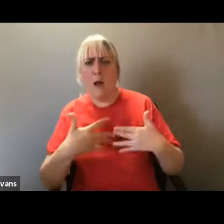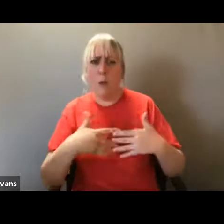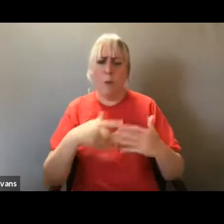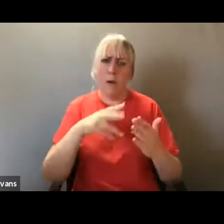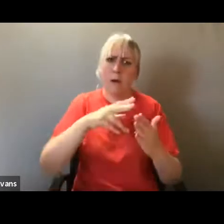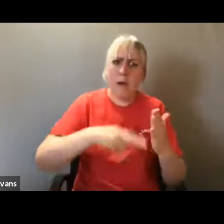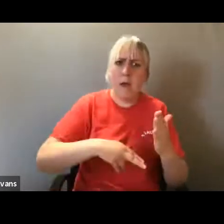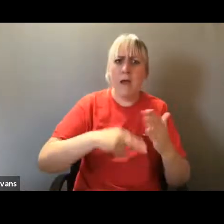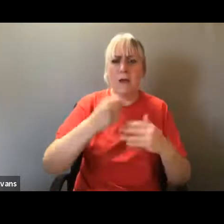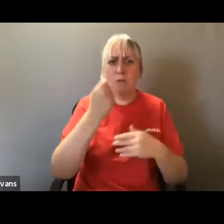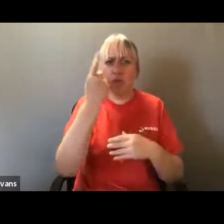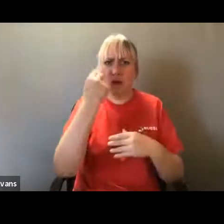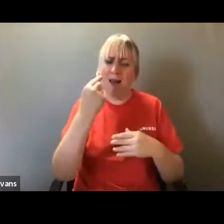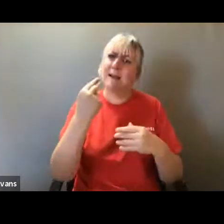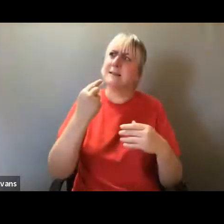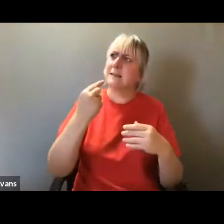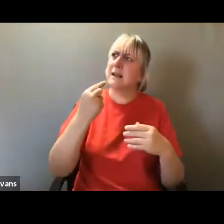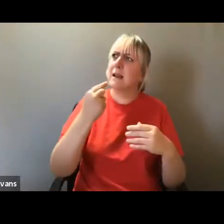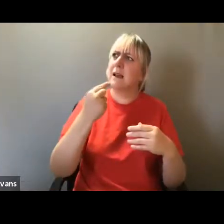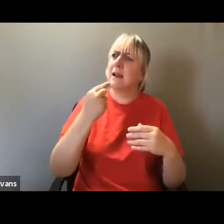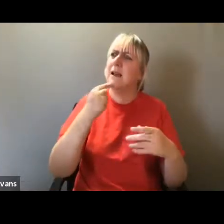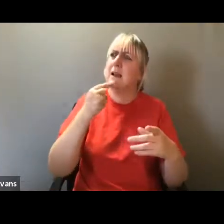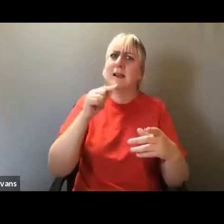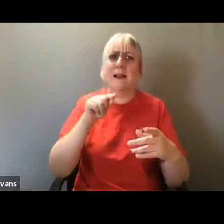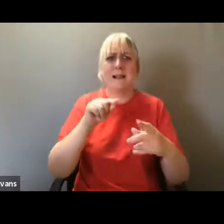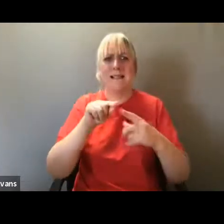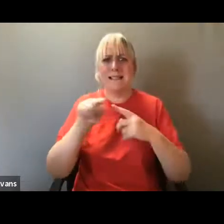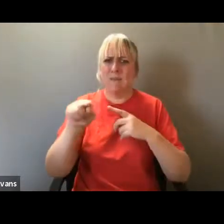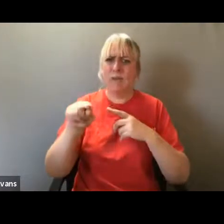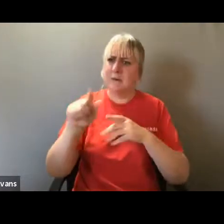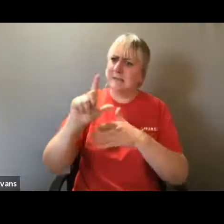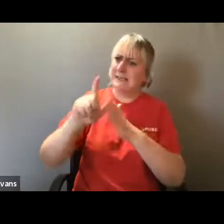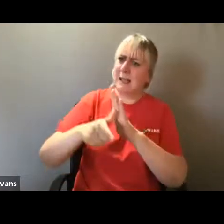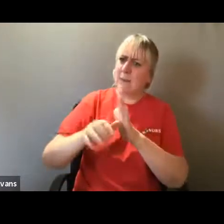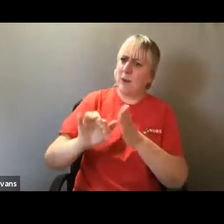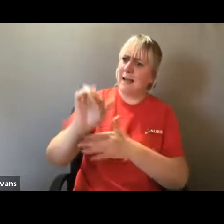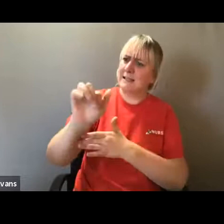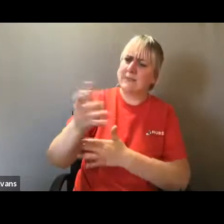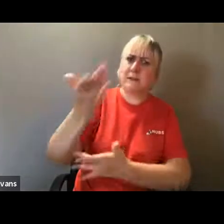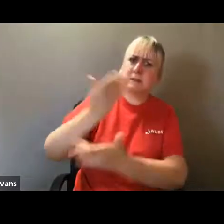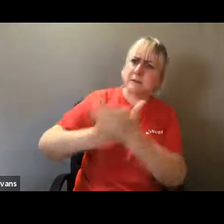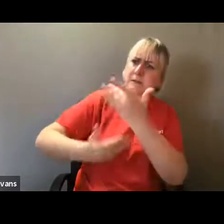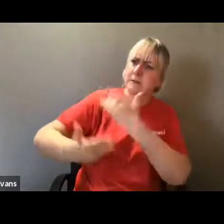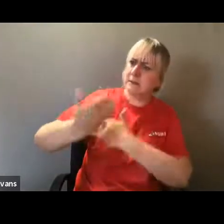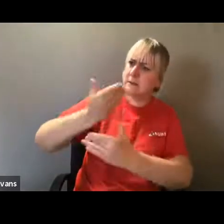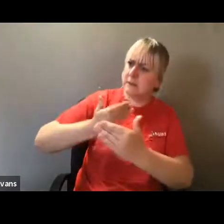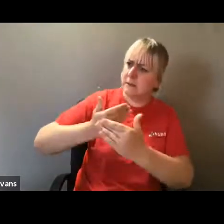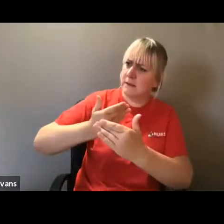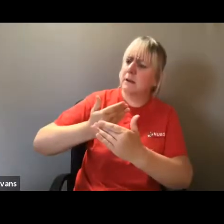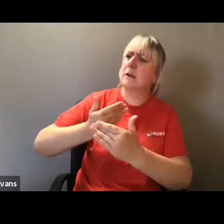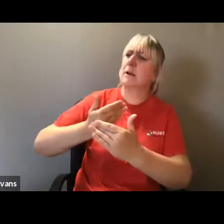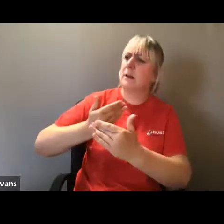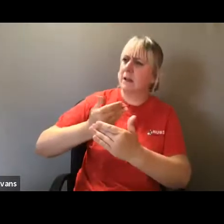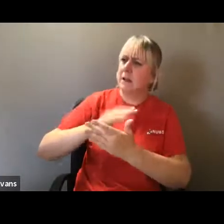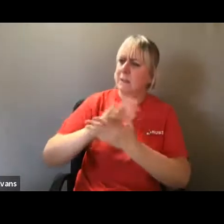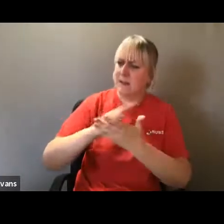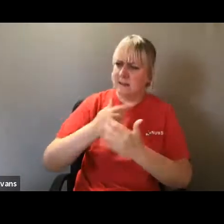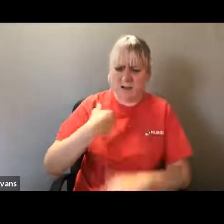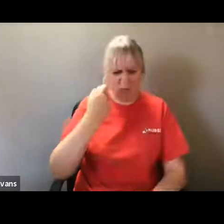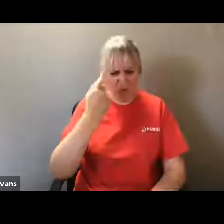understanding from another disabled activist that my impairment wasn't the cause of